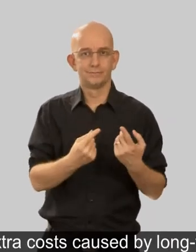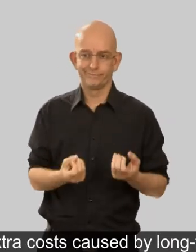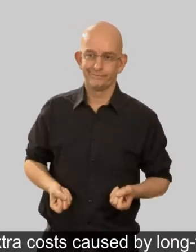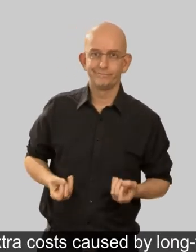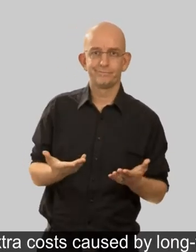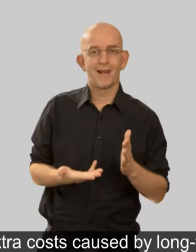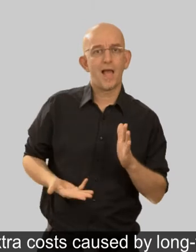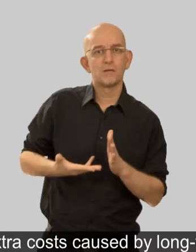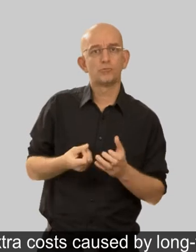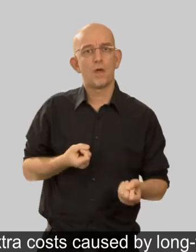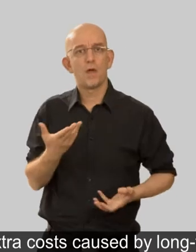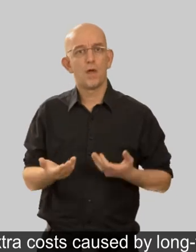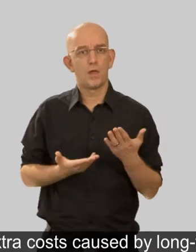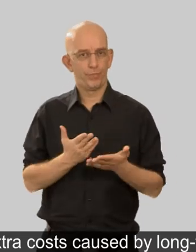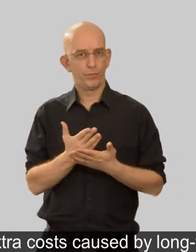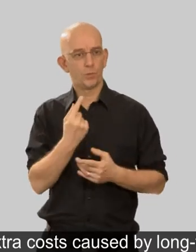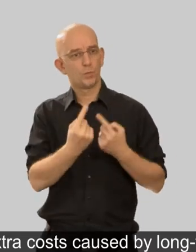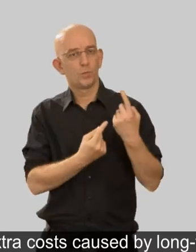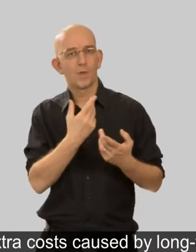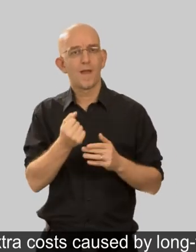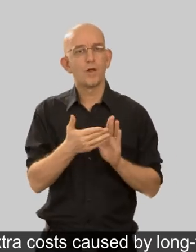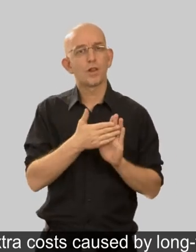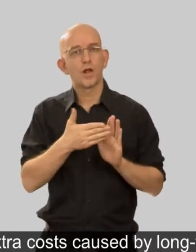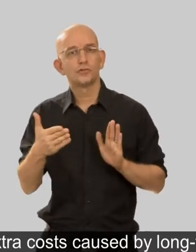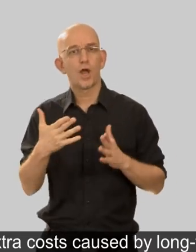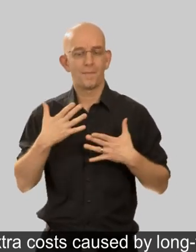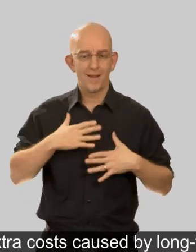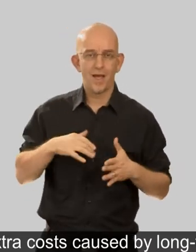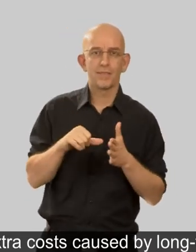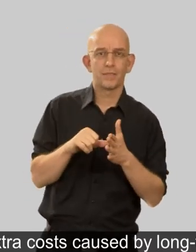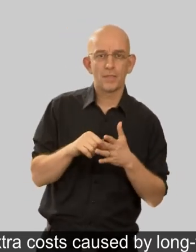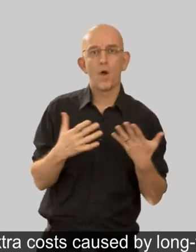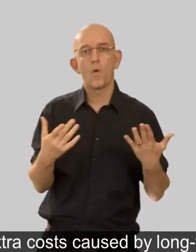costs caused by long-term health conditions and disabilities.